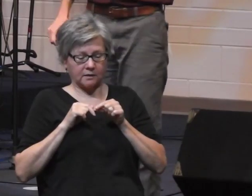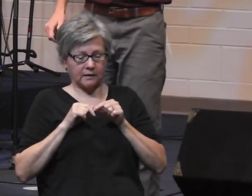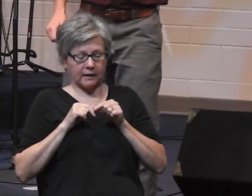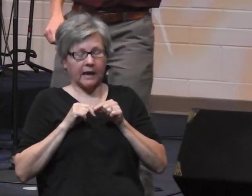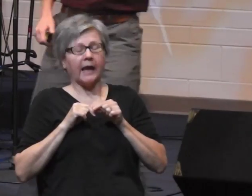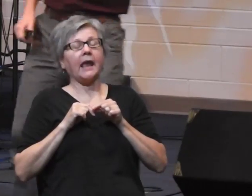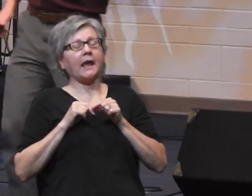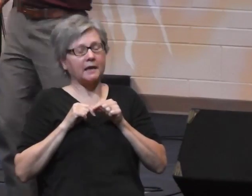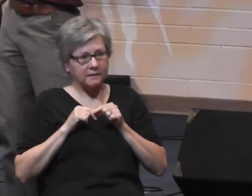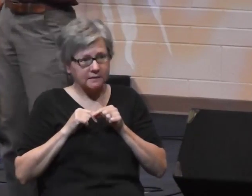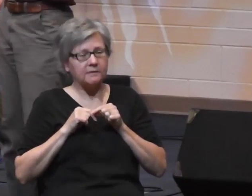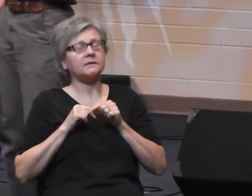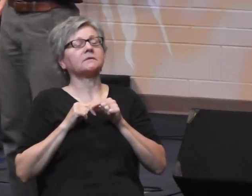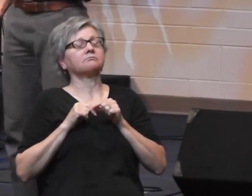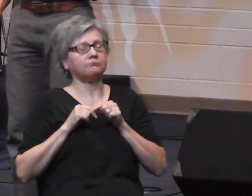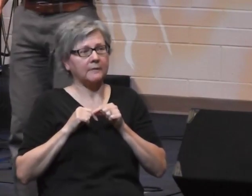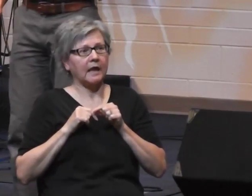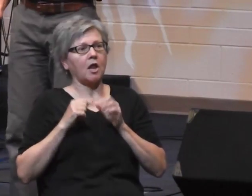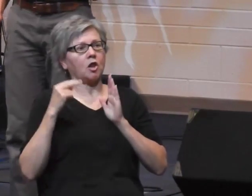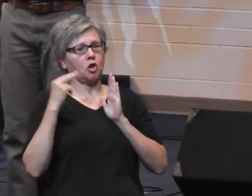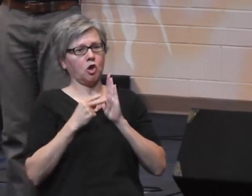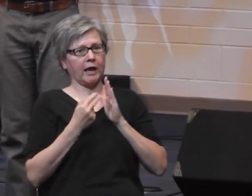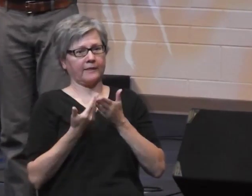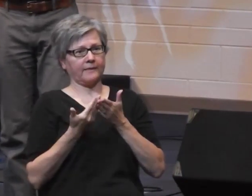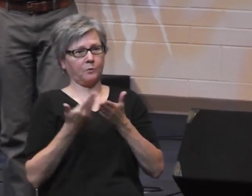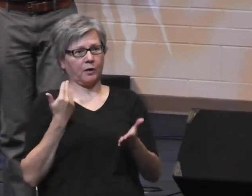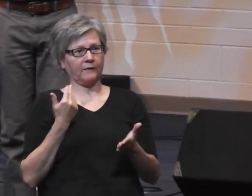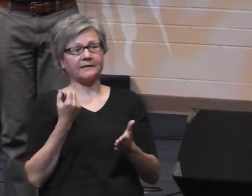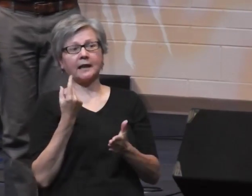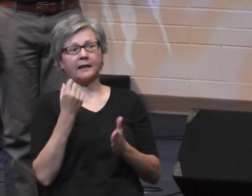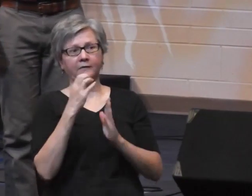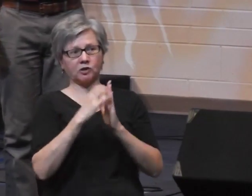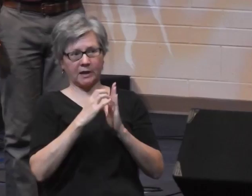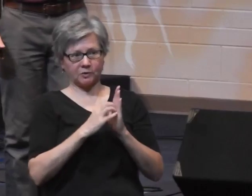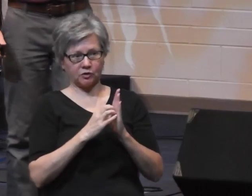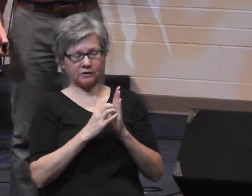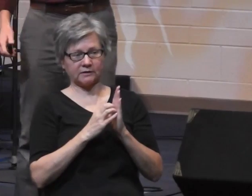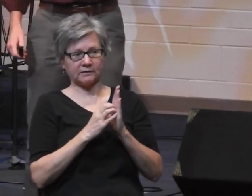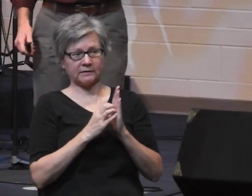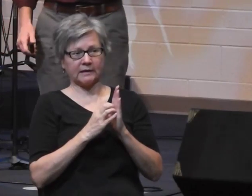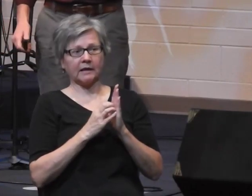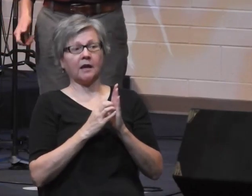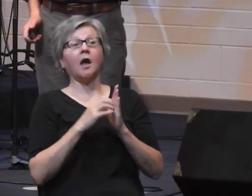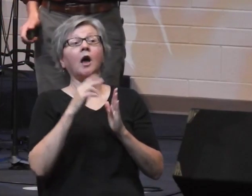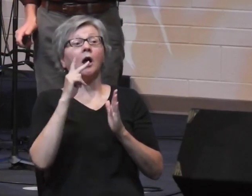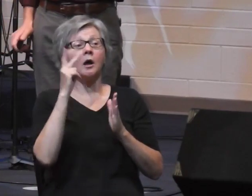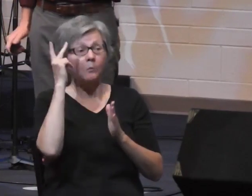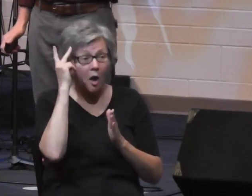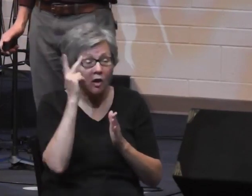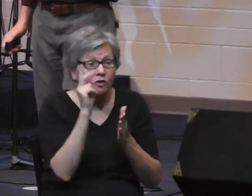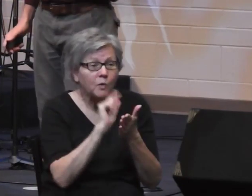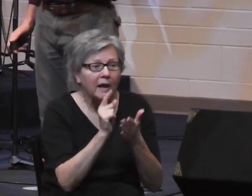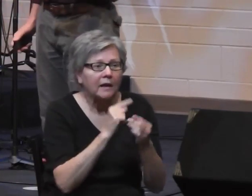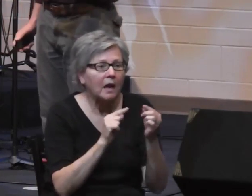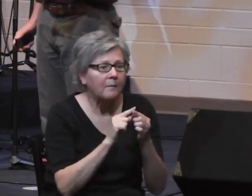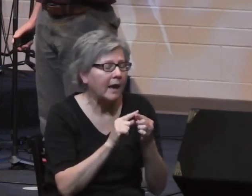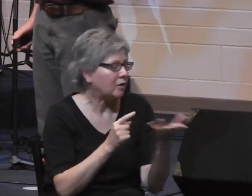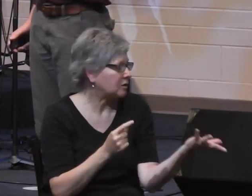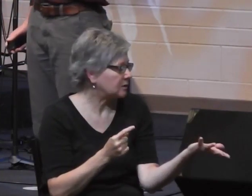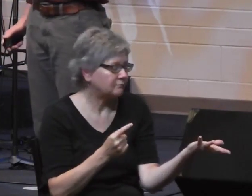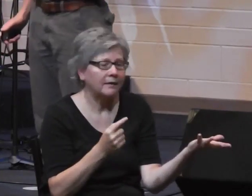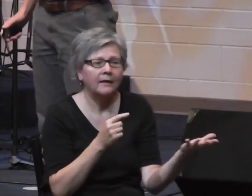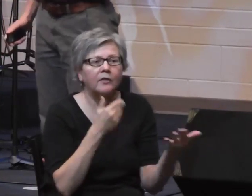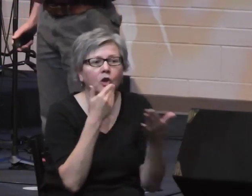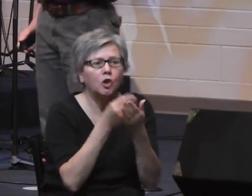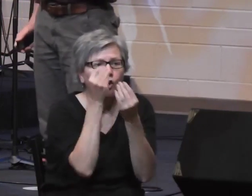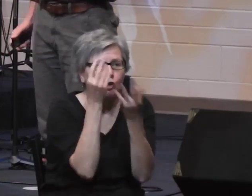gospel. Paul just spent 11 chapters saying, what is the good news of God? Why is it that we think God has brought news to